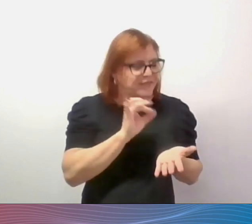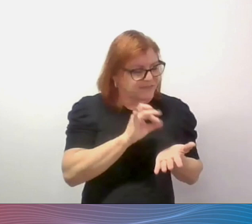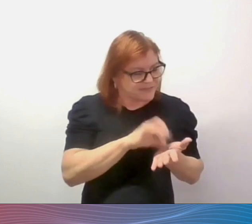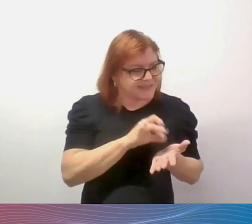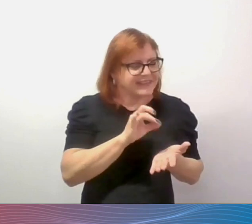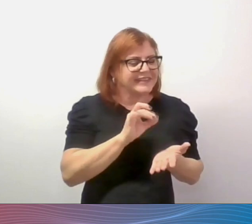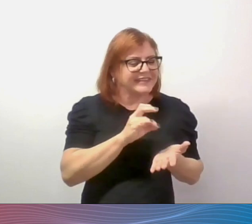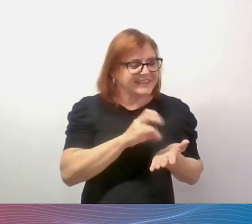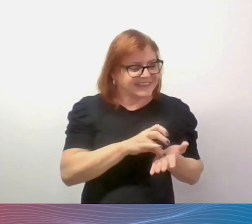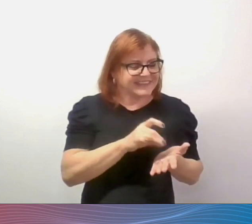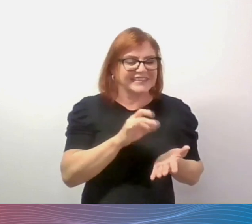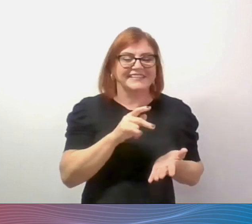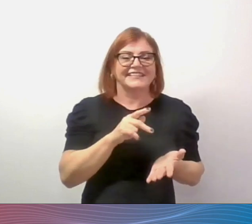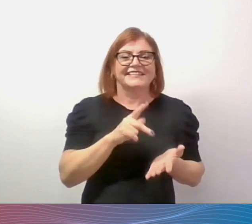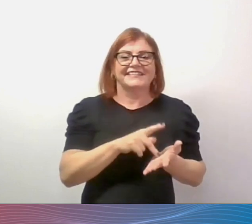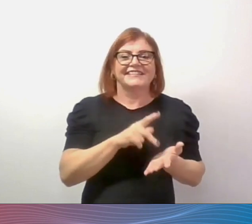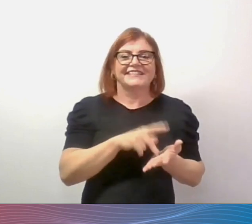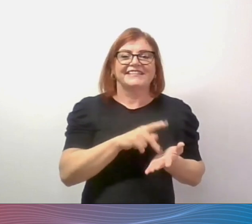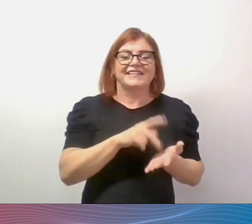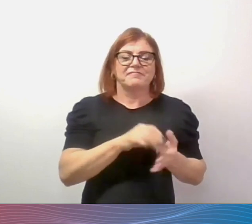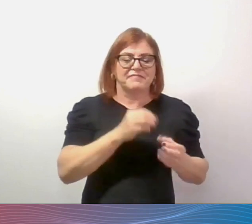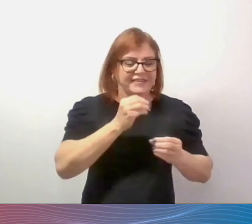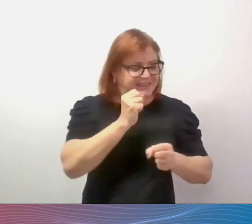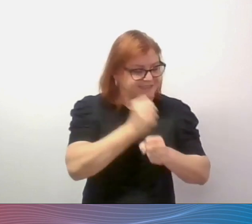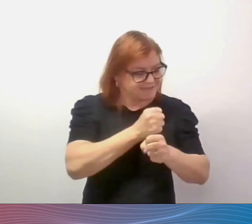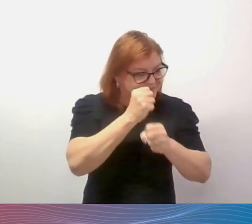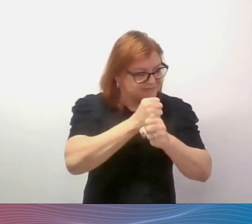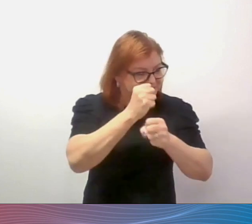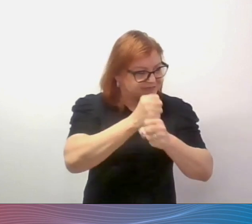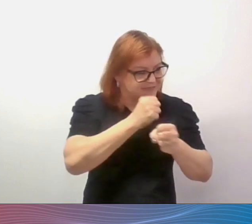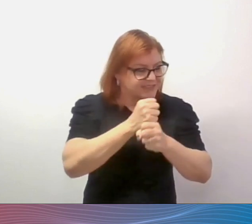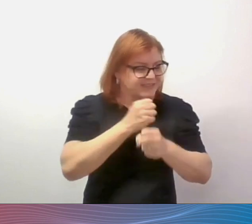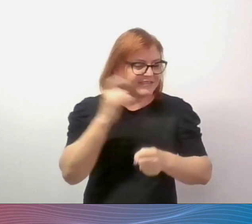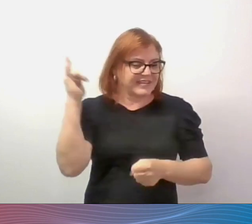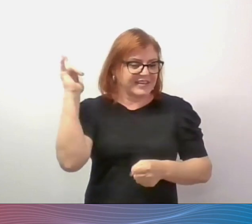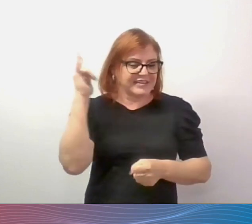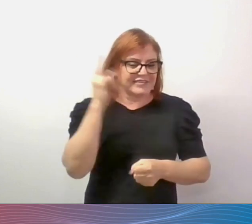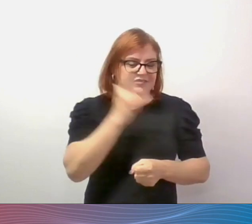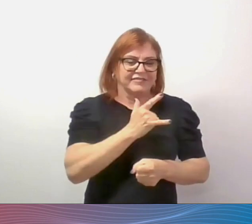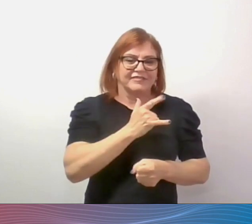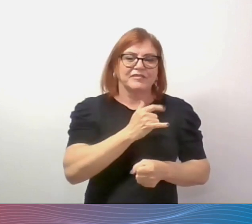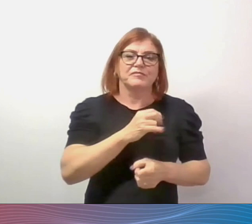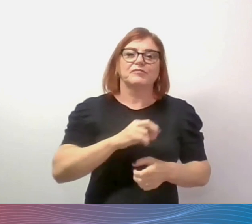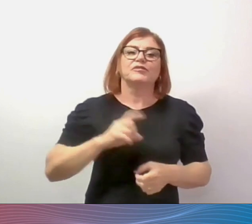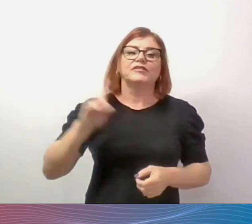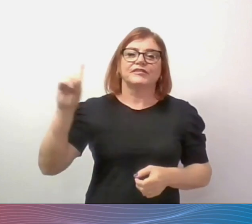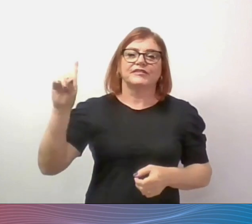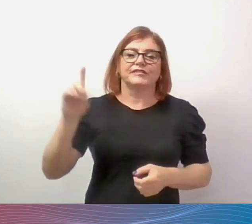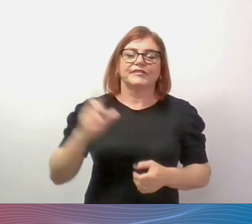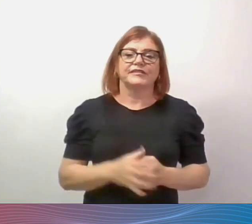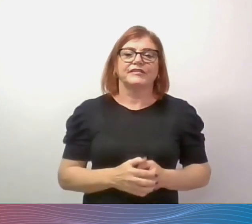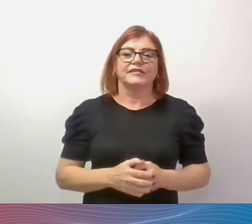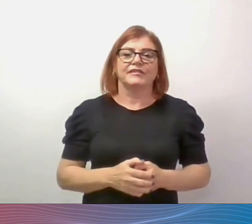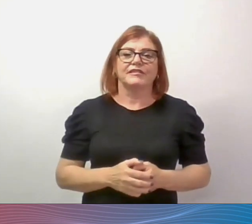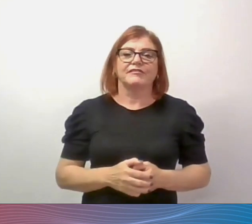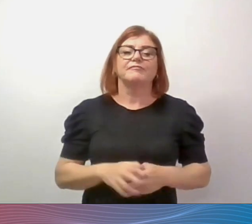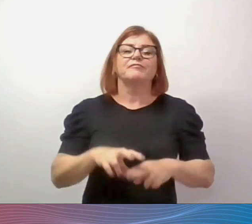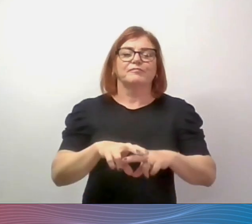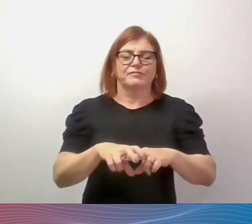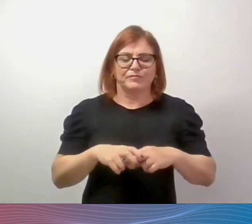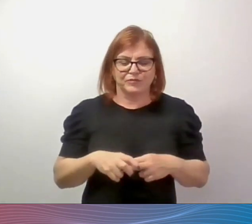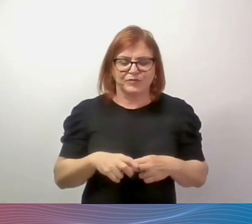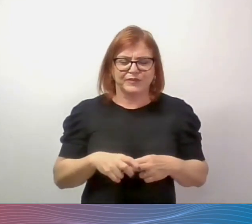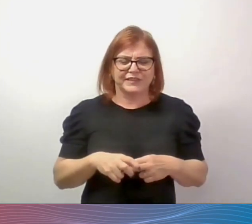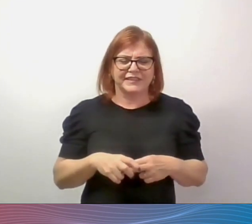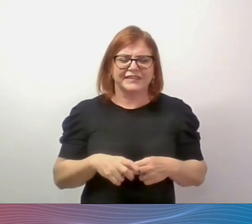sido aperfeiçoado o amor de Deus. Truly the love of God is perfected. Por isso, irmão, vamos amar mais a palavra. So, brothers